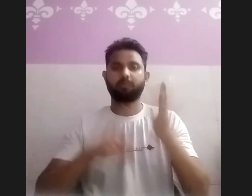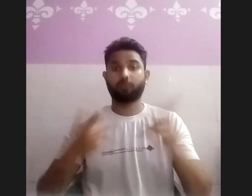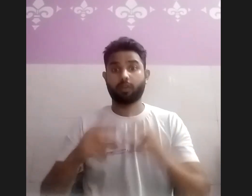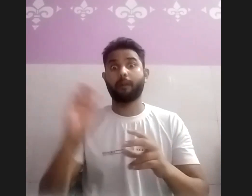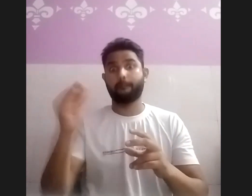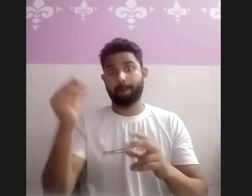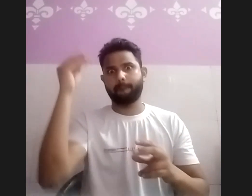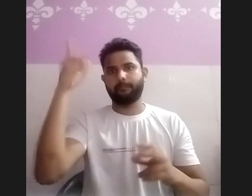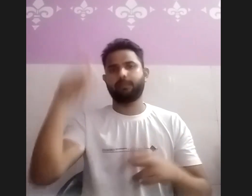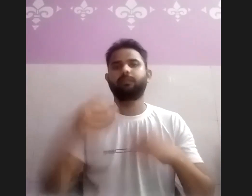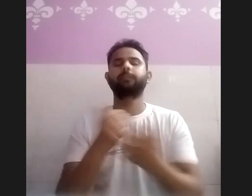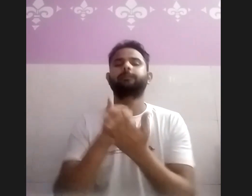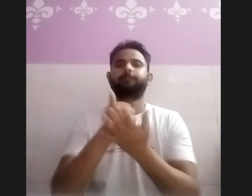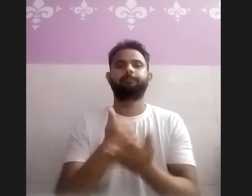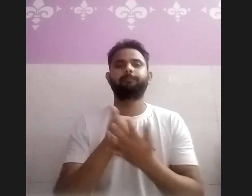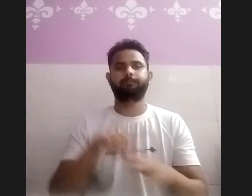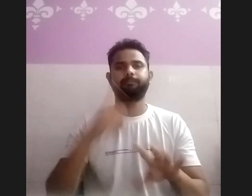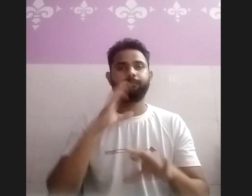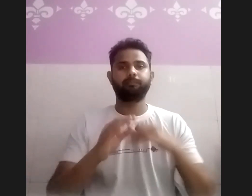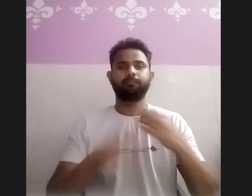definitely helping, as I mean,